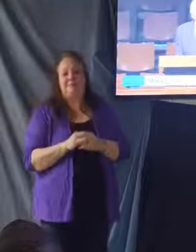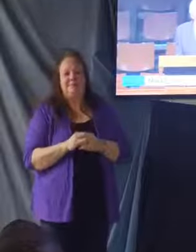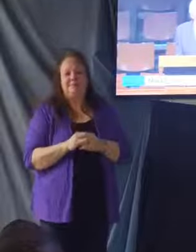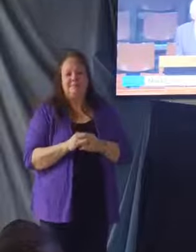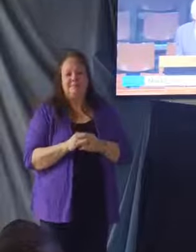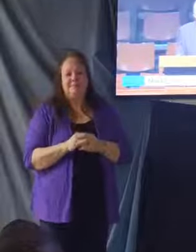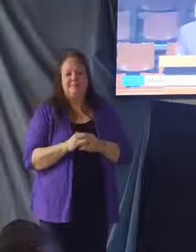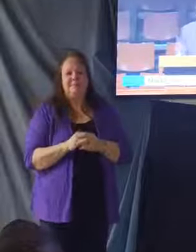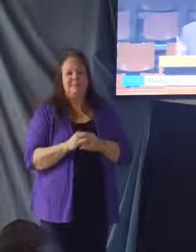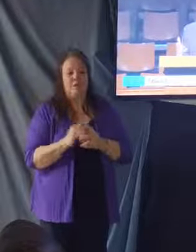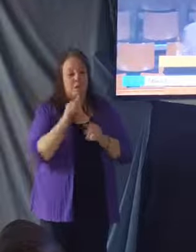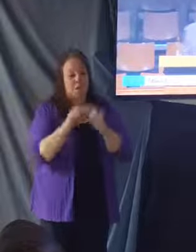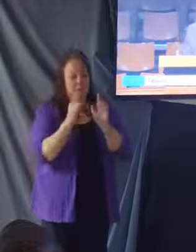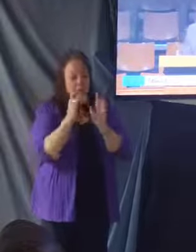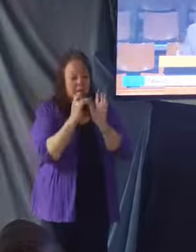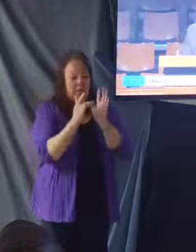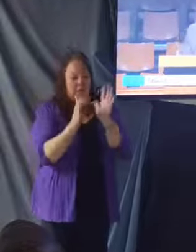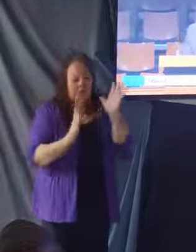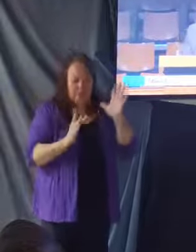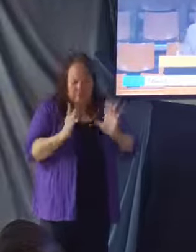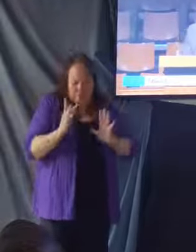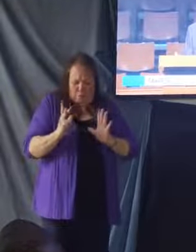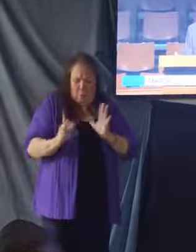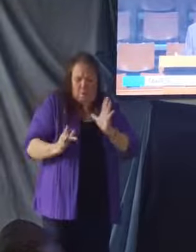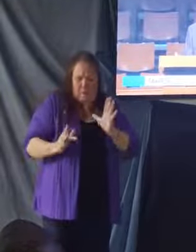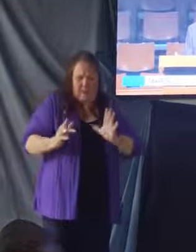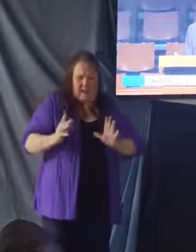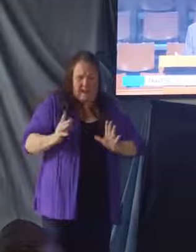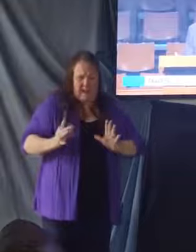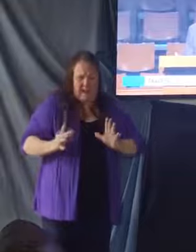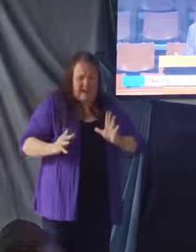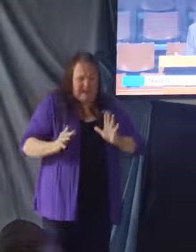The appearing of the glory.